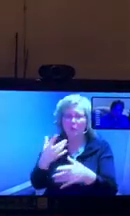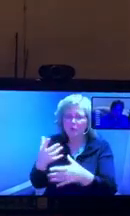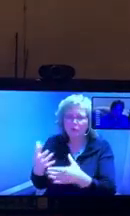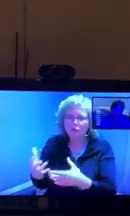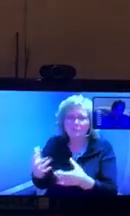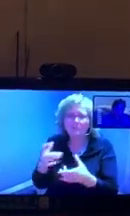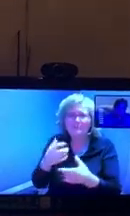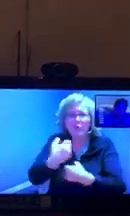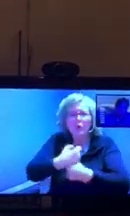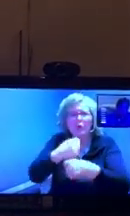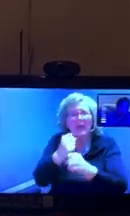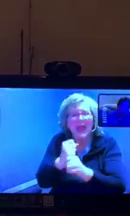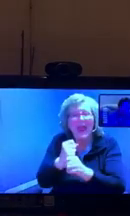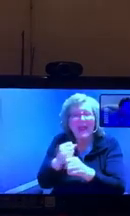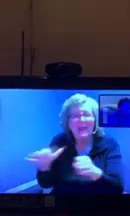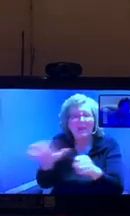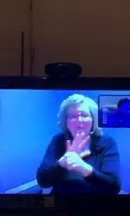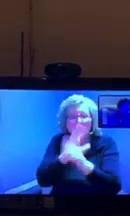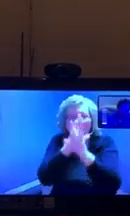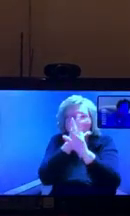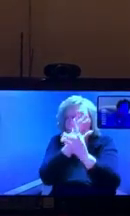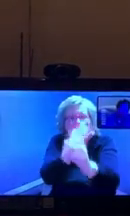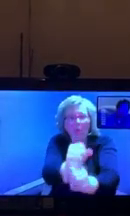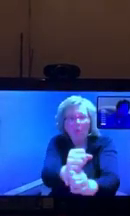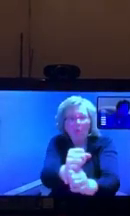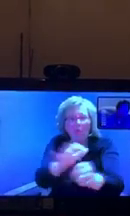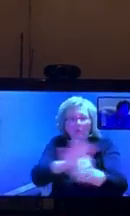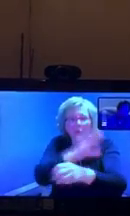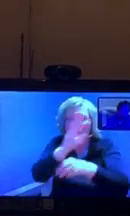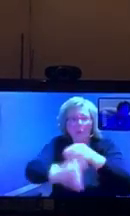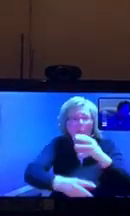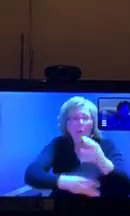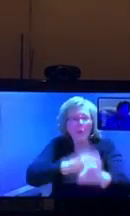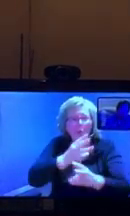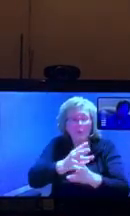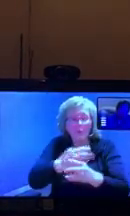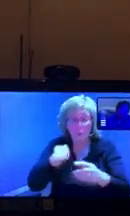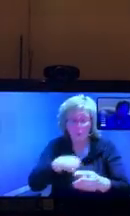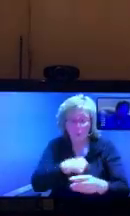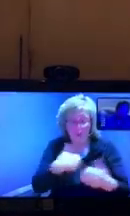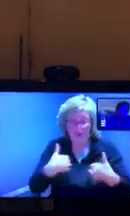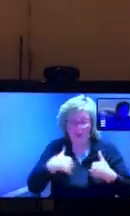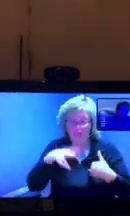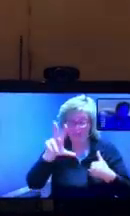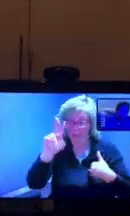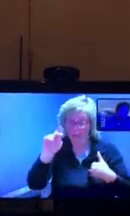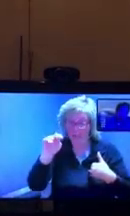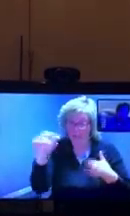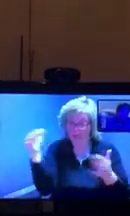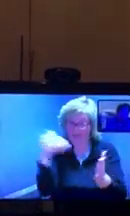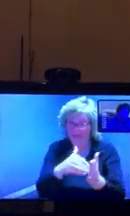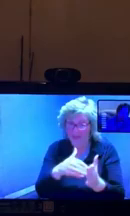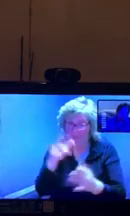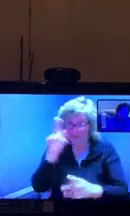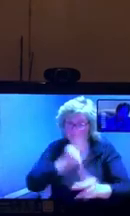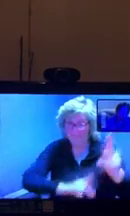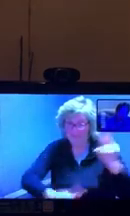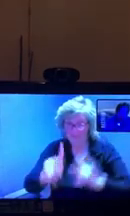we already have 30,000 people, and this is 3 weeks today, guys. I don't know if you guys realize this is 3